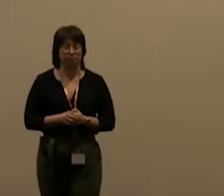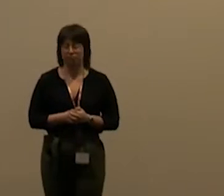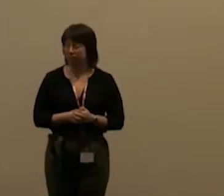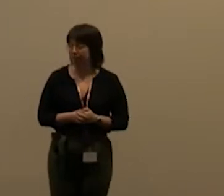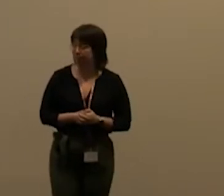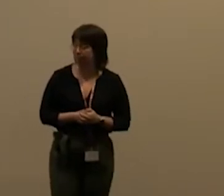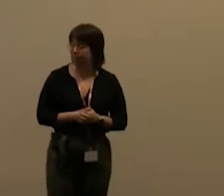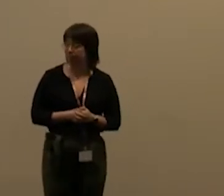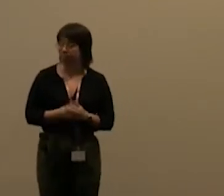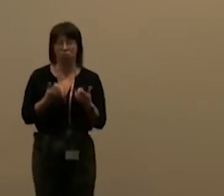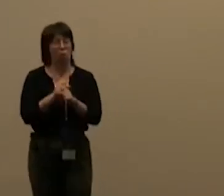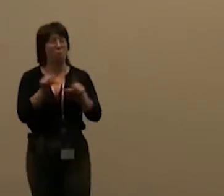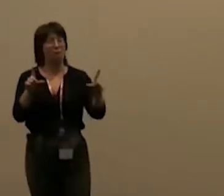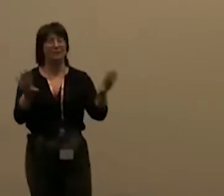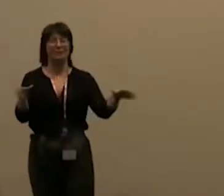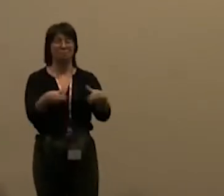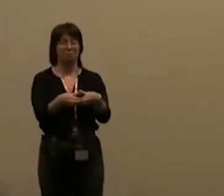And we're going to open up Teams.